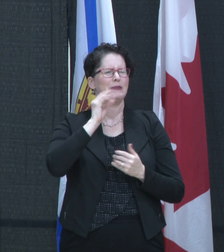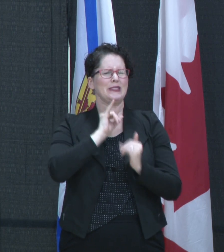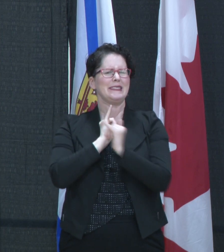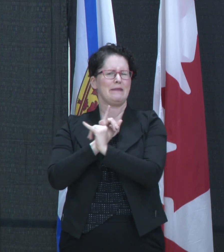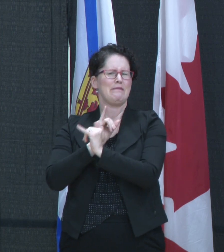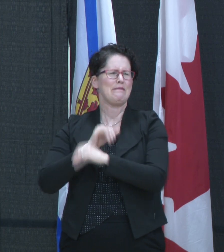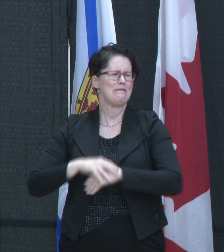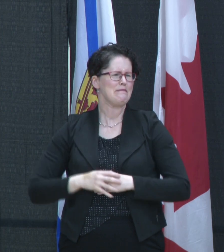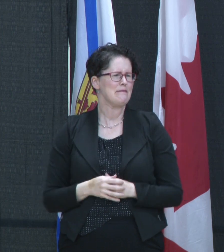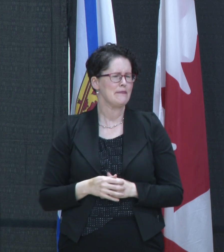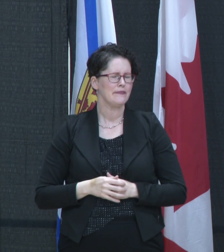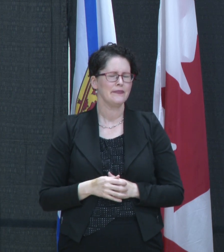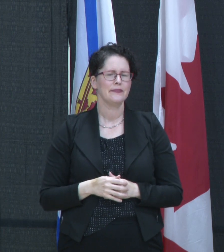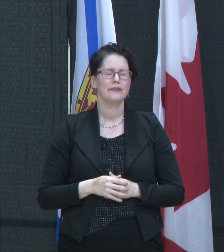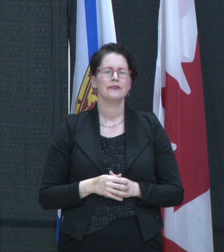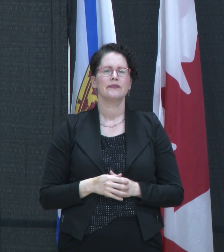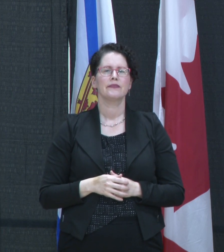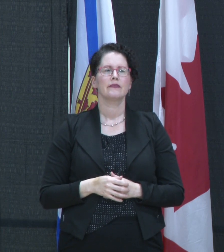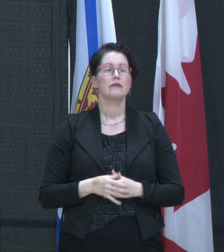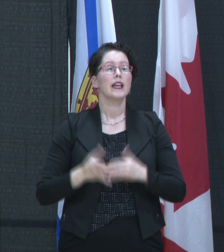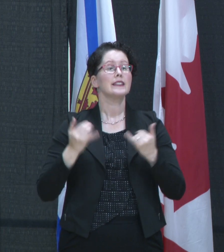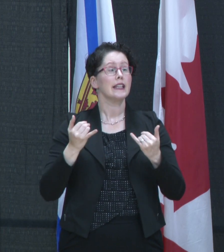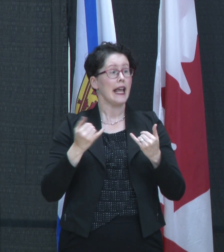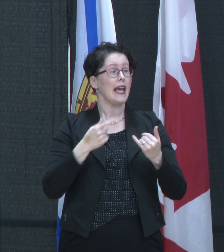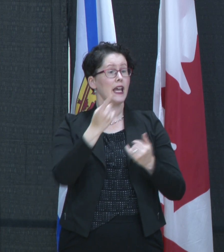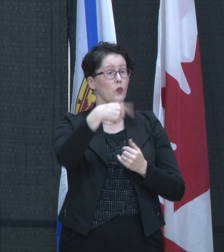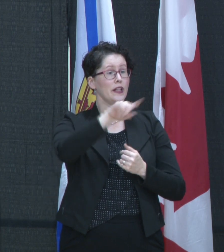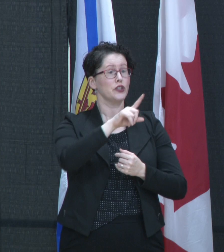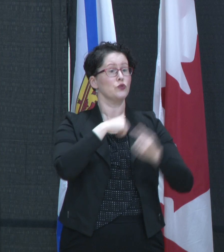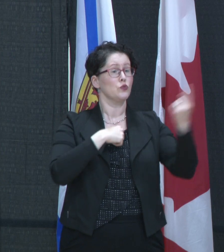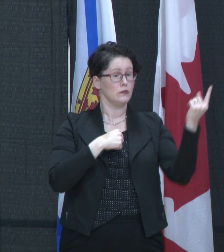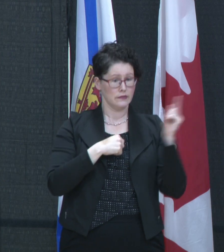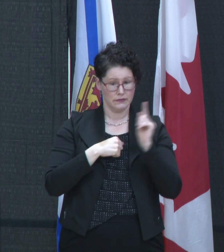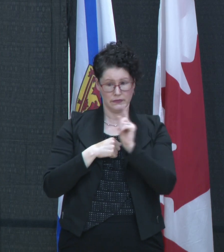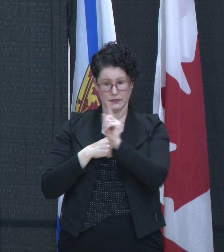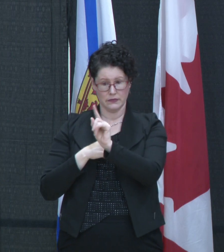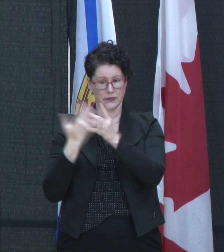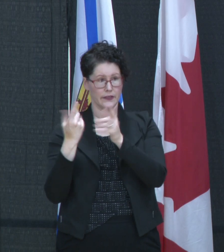stage this morning, our ask is that you please do not wait until tomorrow.